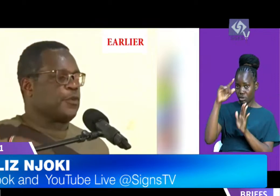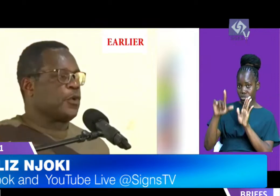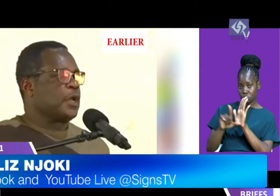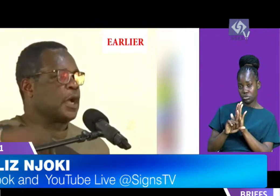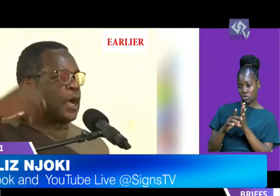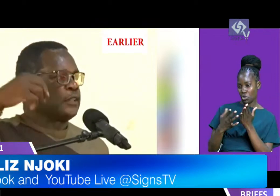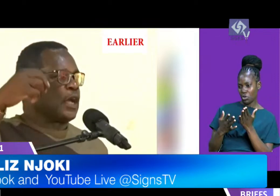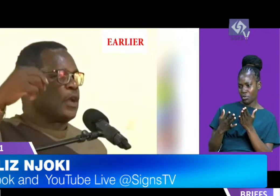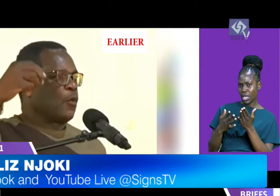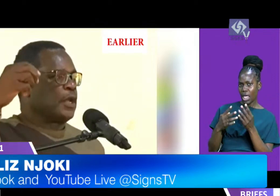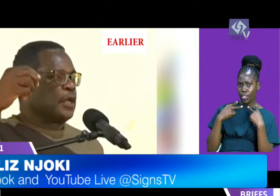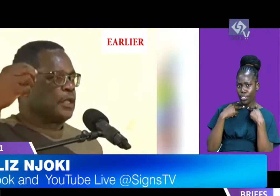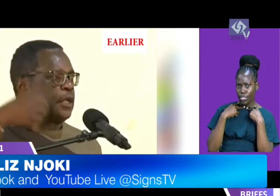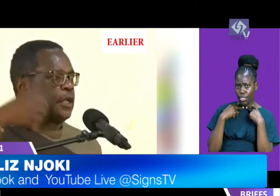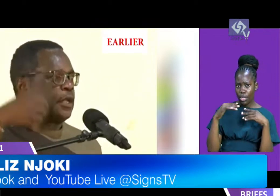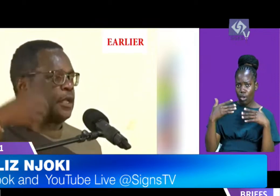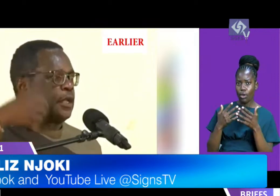reviewed as and when.